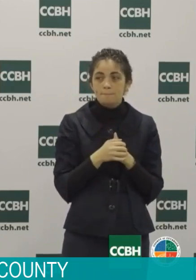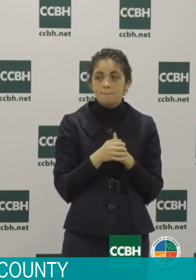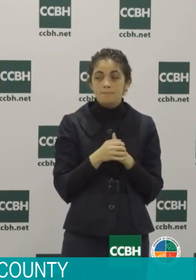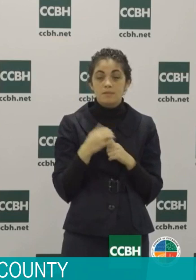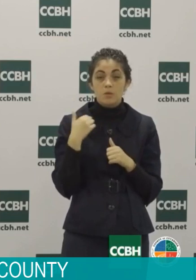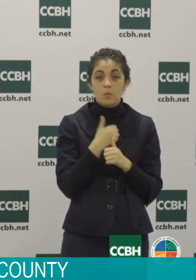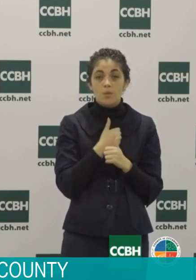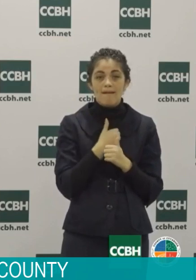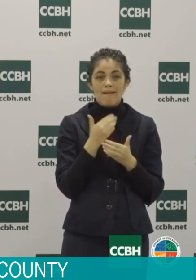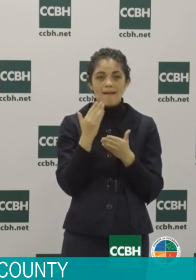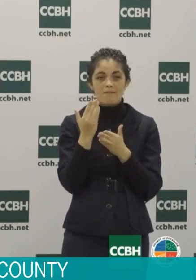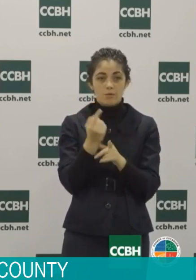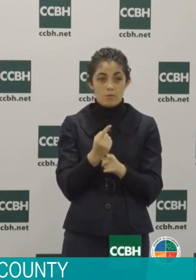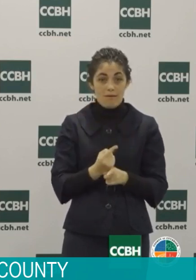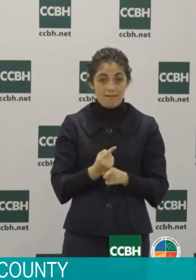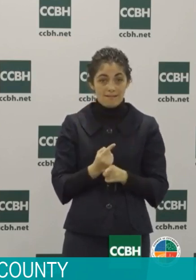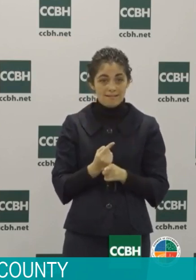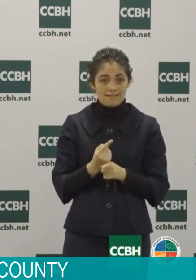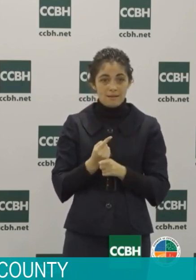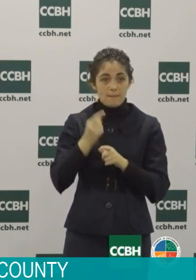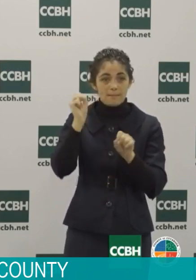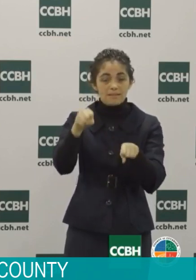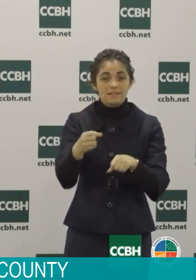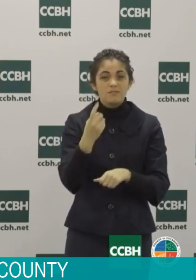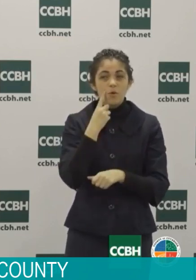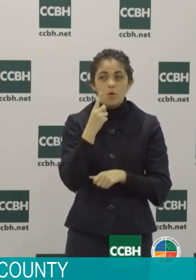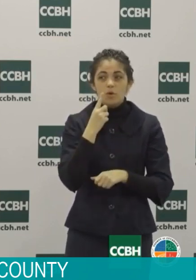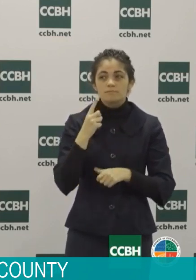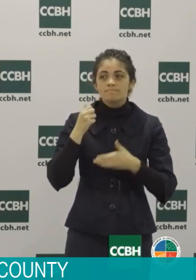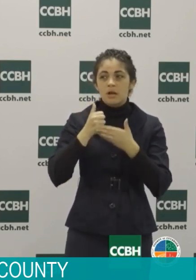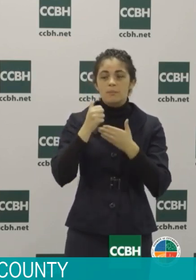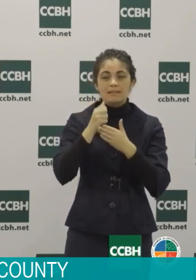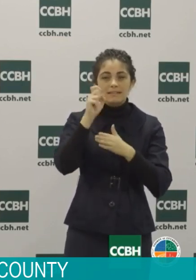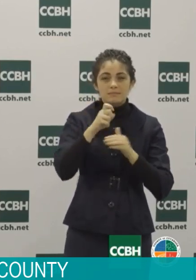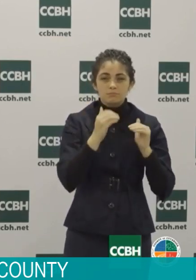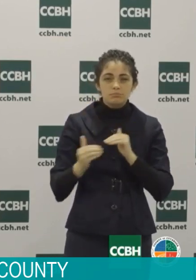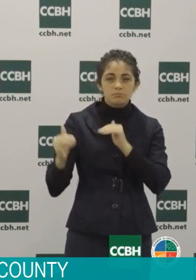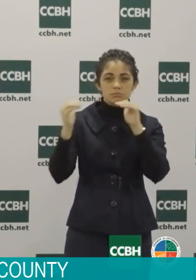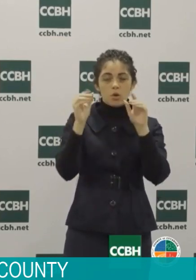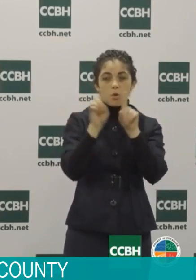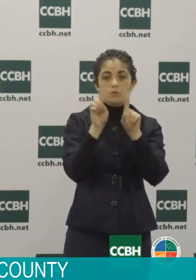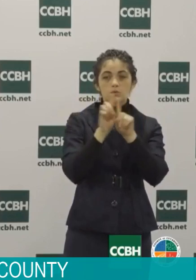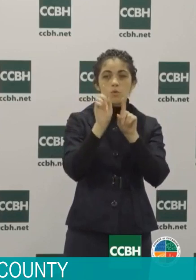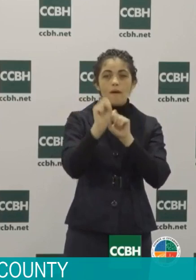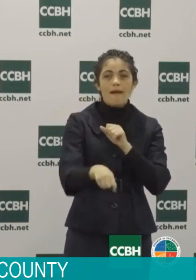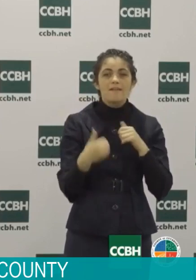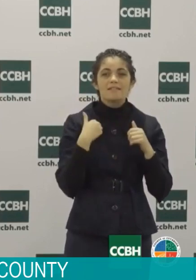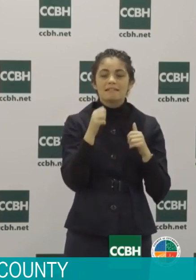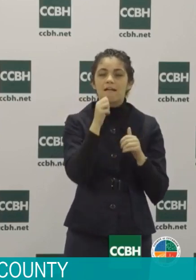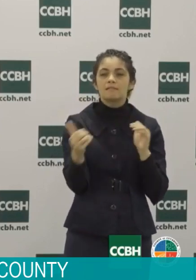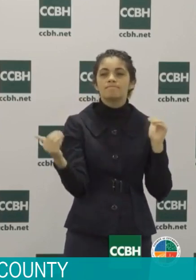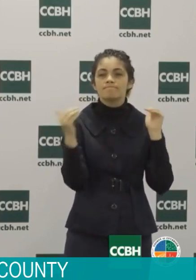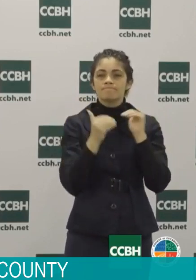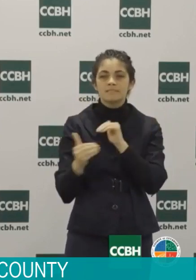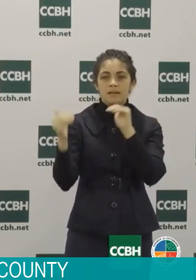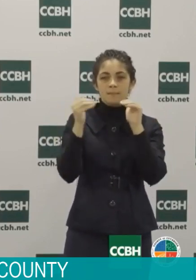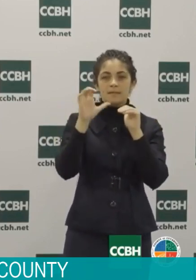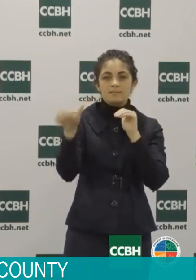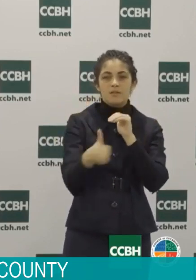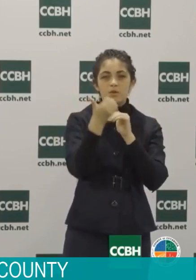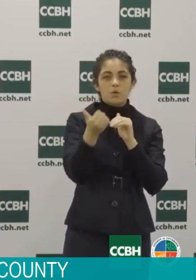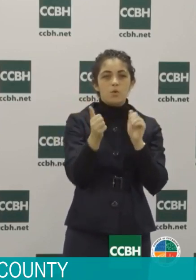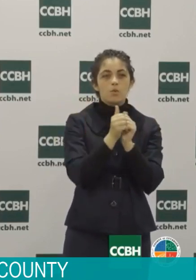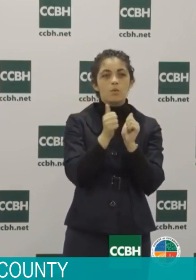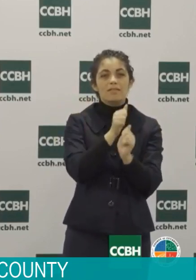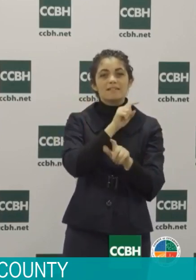We promote health equity and fight for those in our community who face the compounding disadvantages associated with